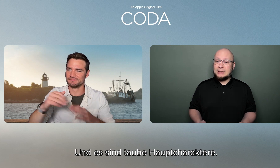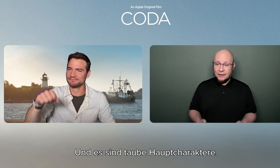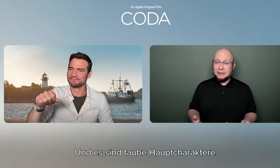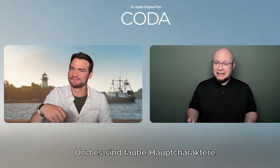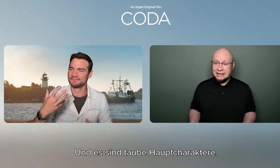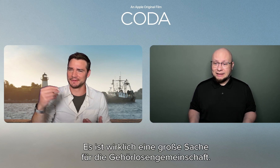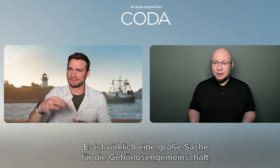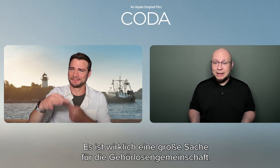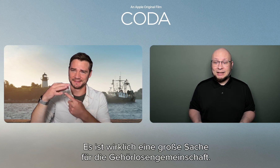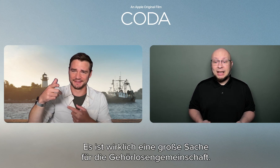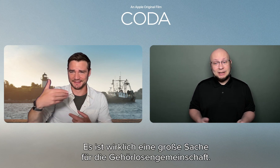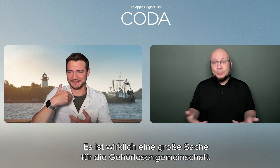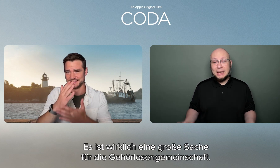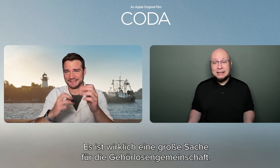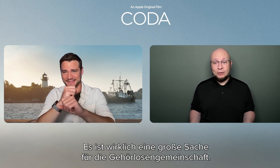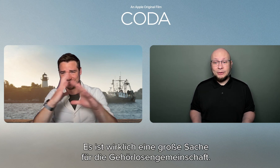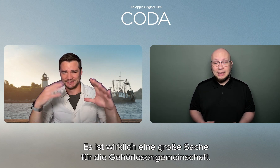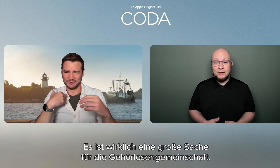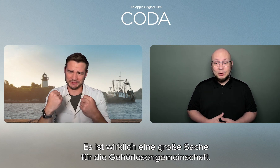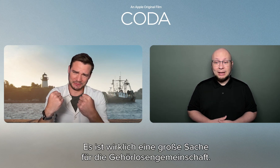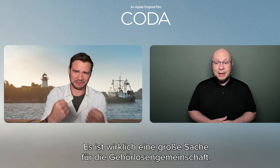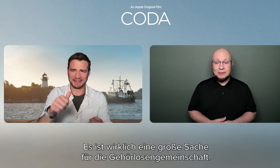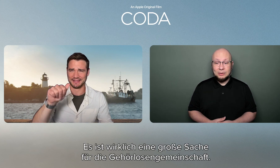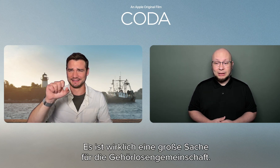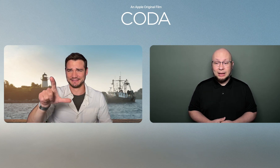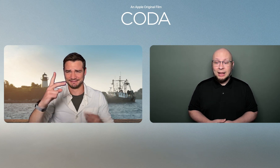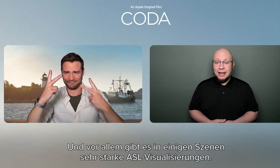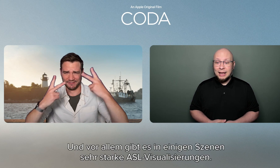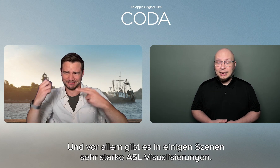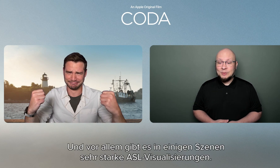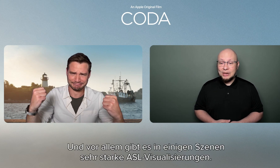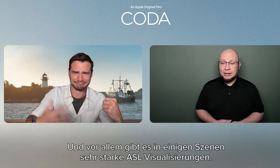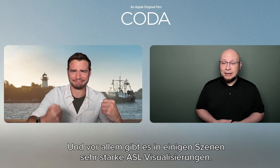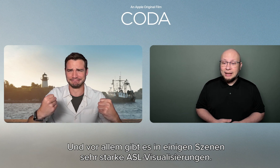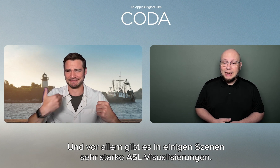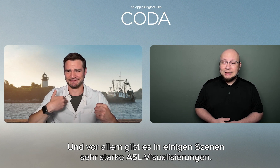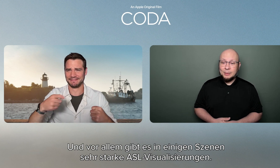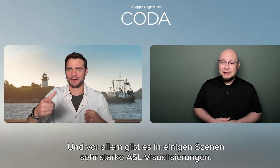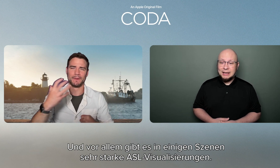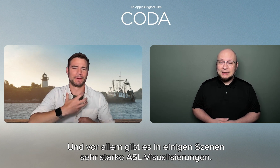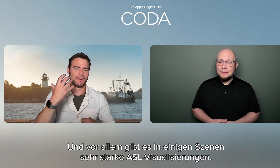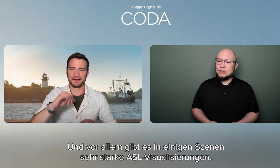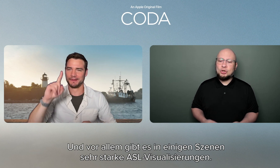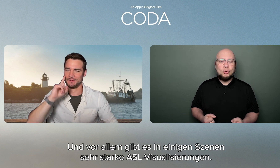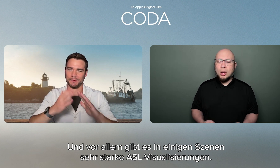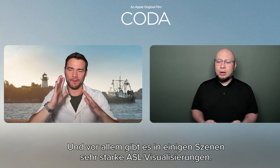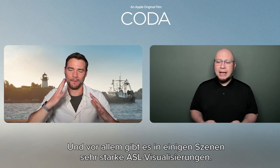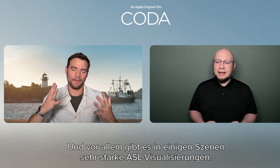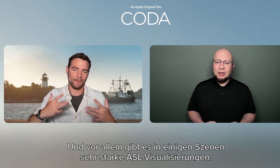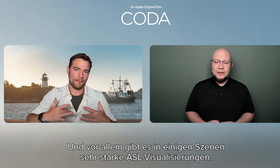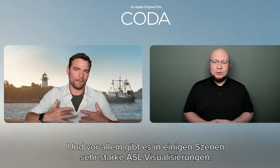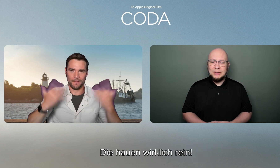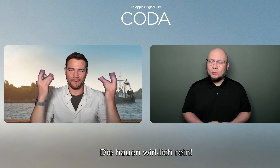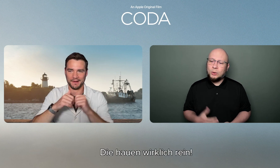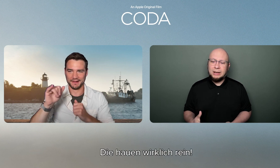these are deaf leads. I mean, it's a big deal for the deaf community, absolutely. And especially in some scenes, they have such strong